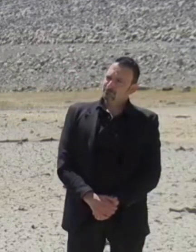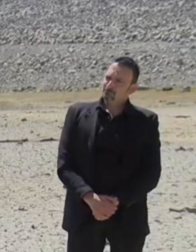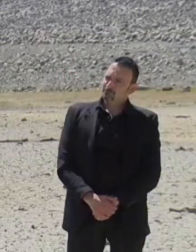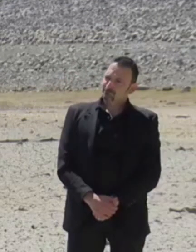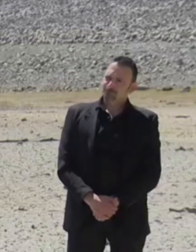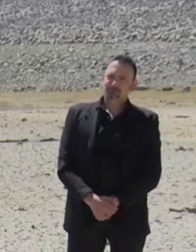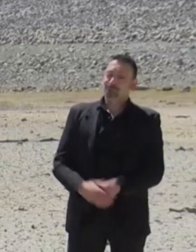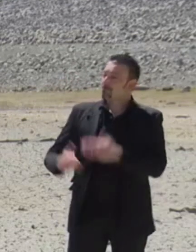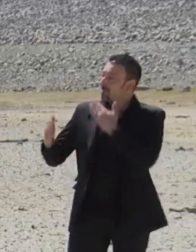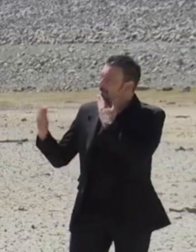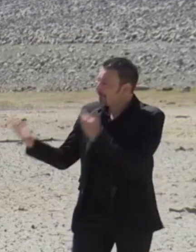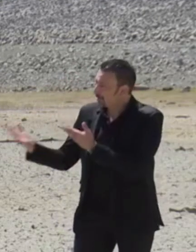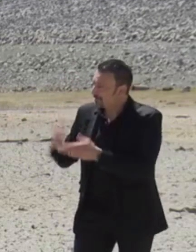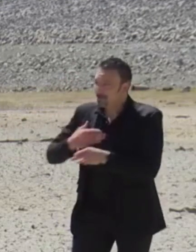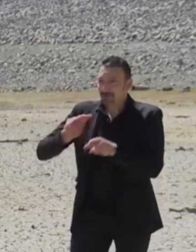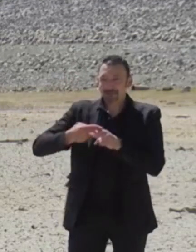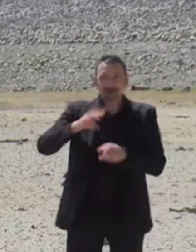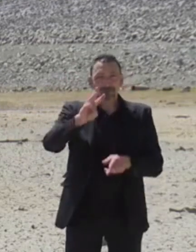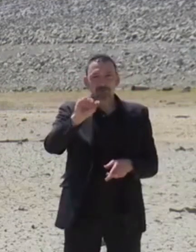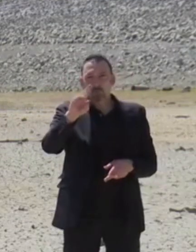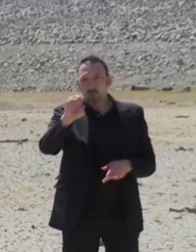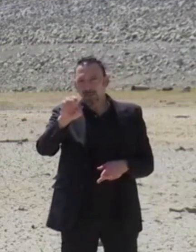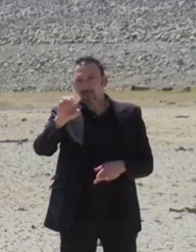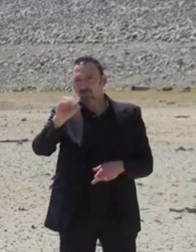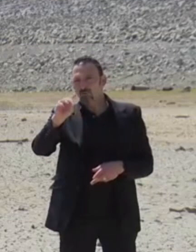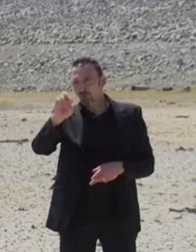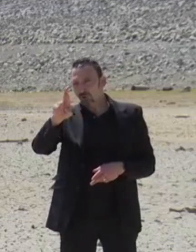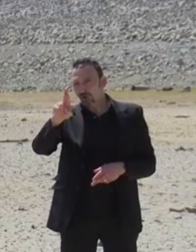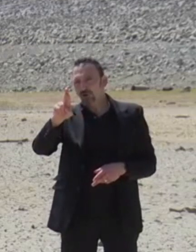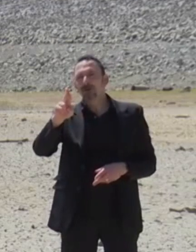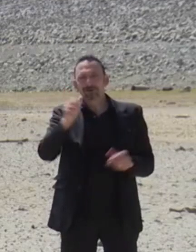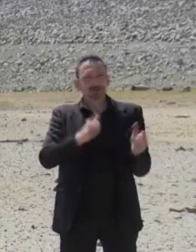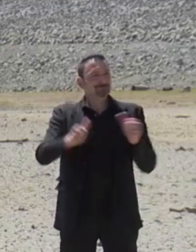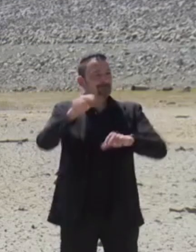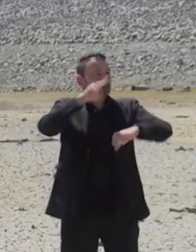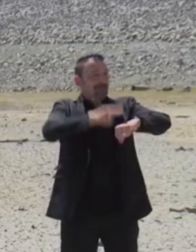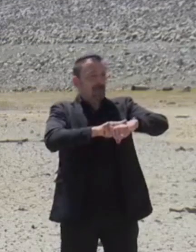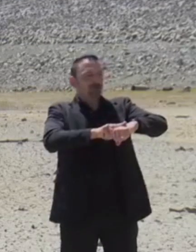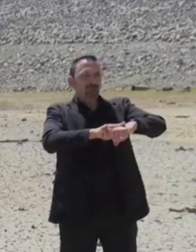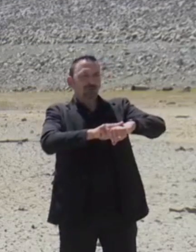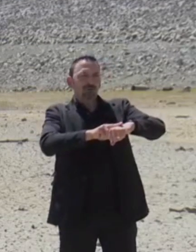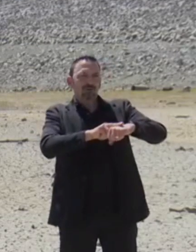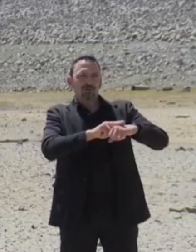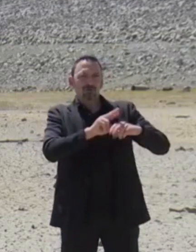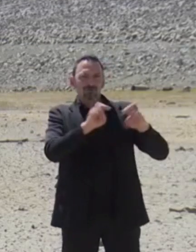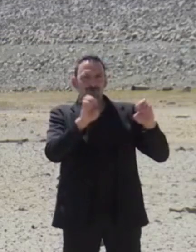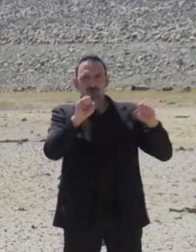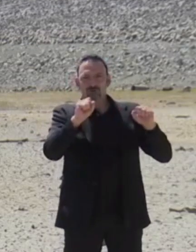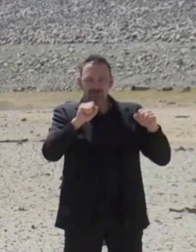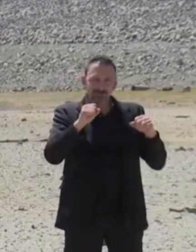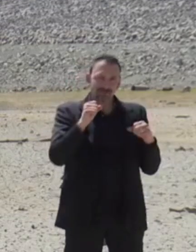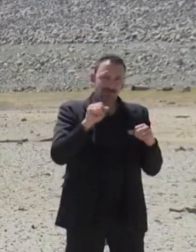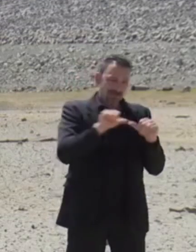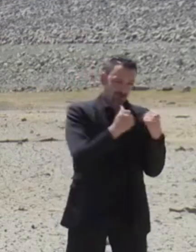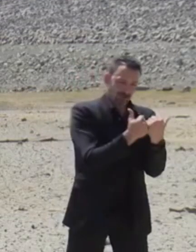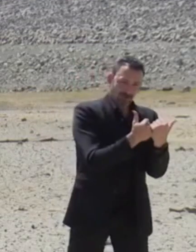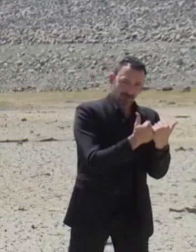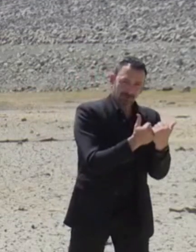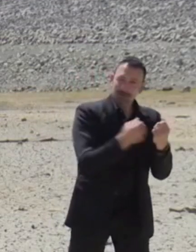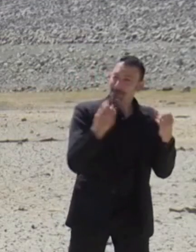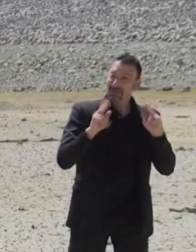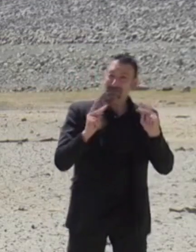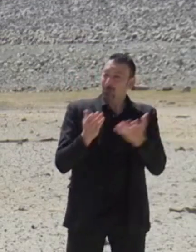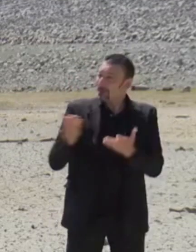Thank you, Governor. Wade Crowfoot, California Natural Resources Agency. Since last October, many of our colleagues here today